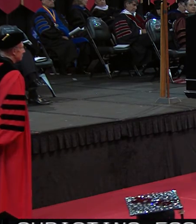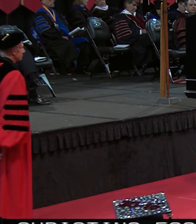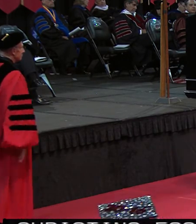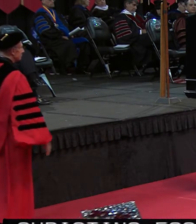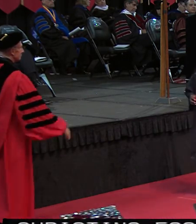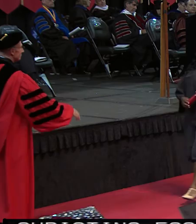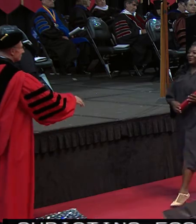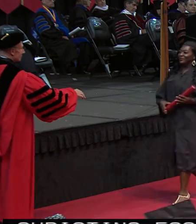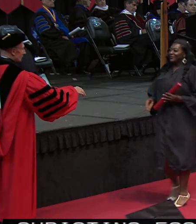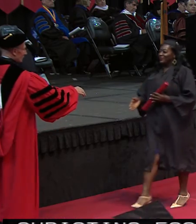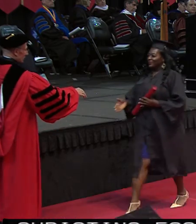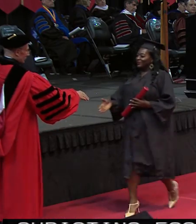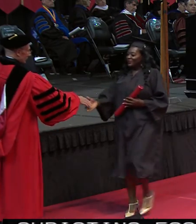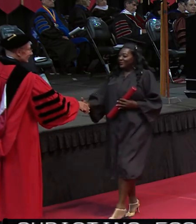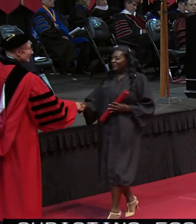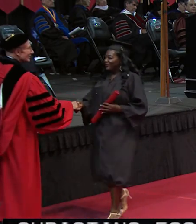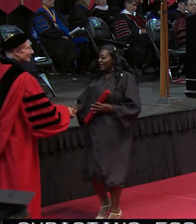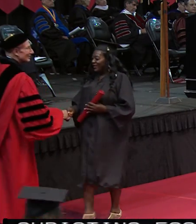Amy Lynn Gaskins.